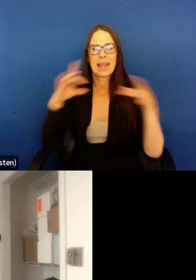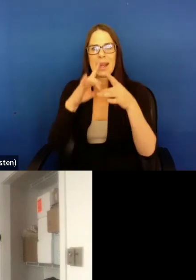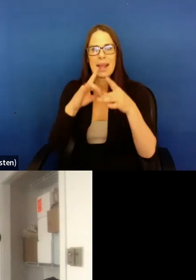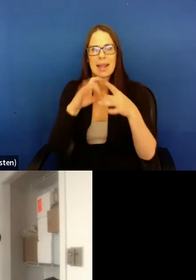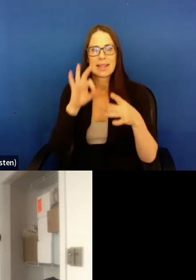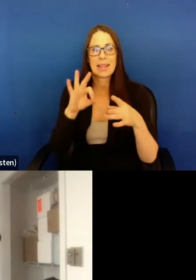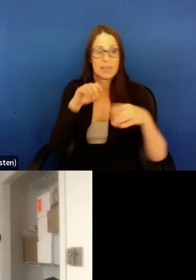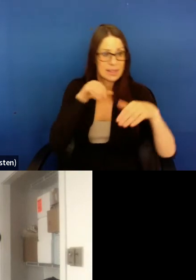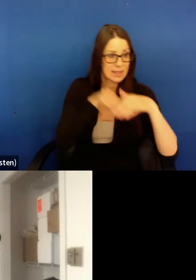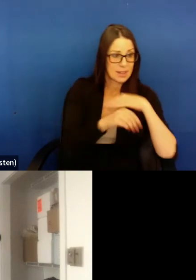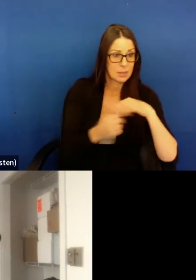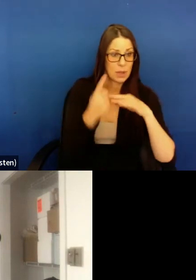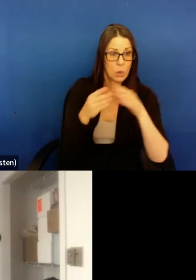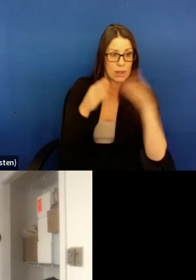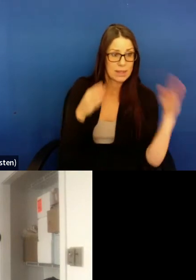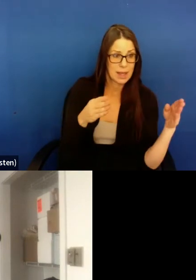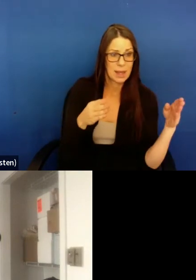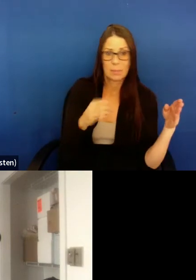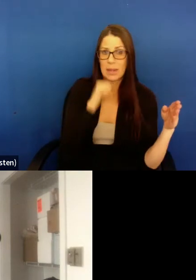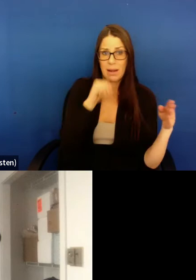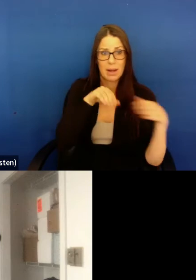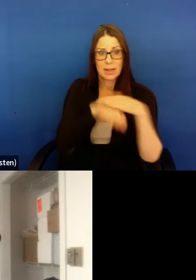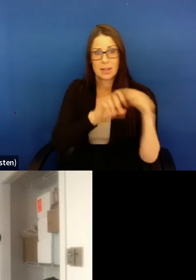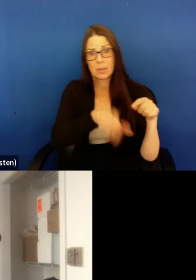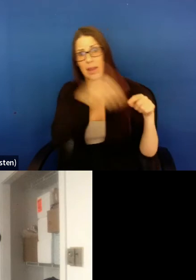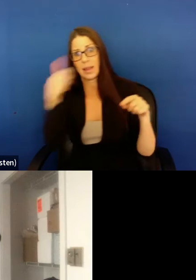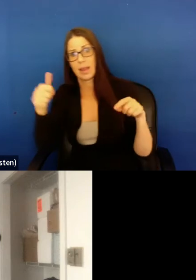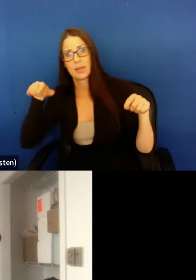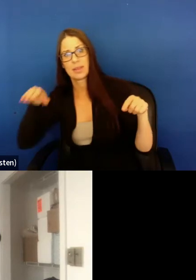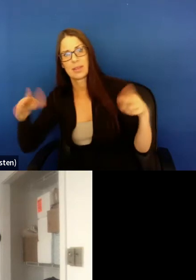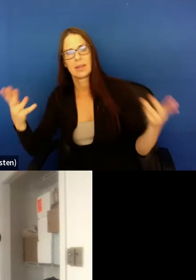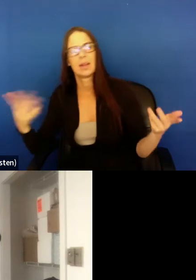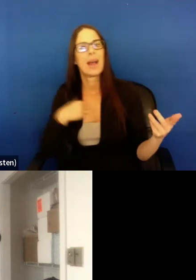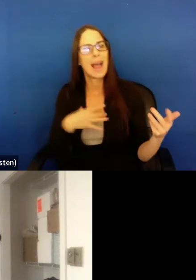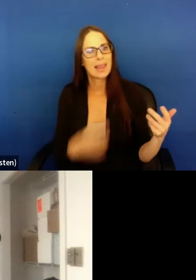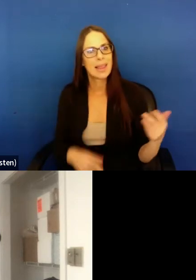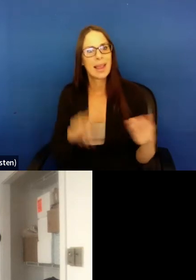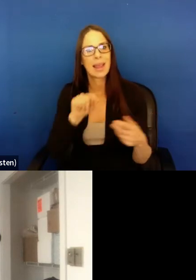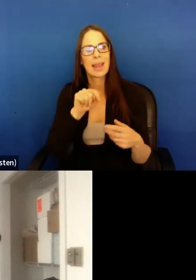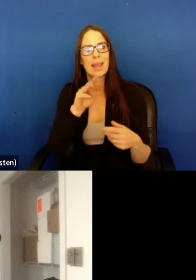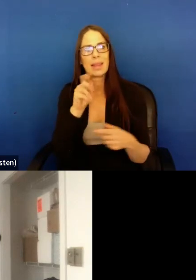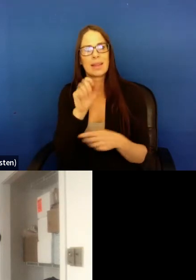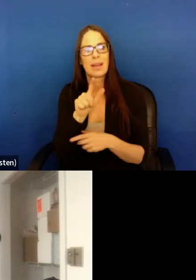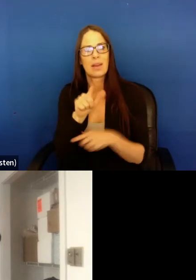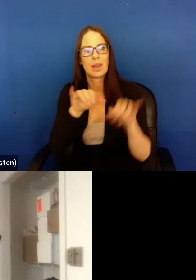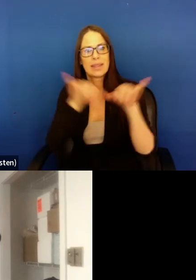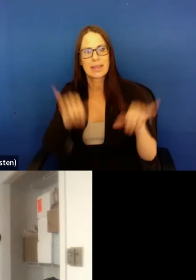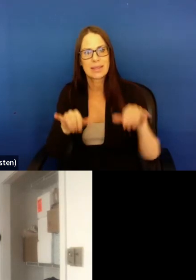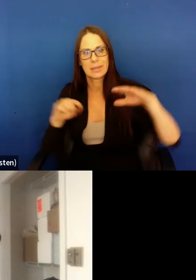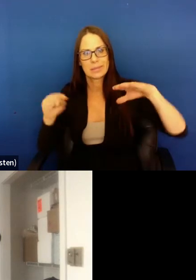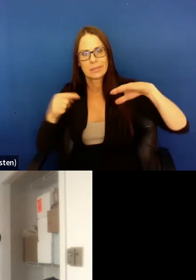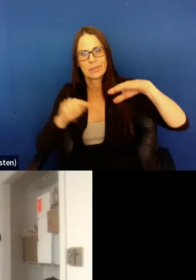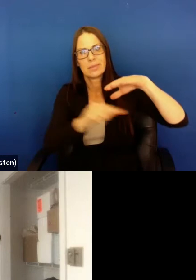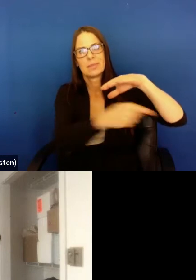And so some of the older buildings around here are like that. But I really like the tunnel system here. It's just not all of it